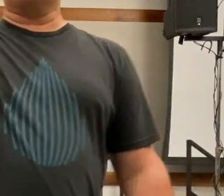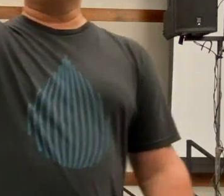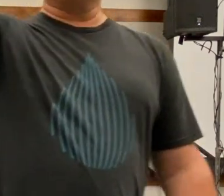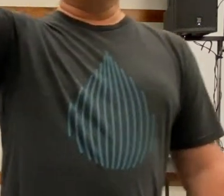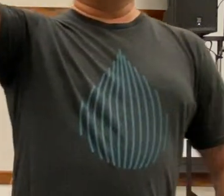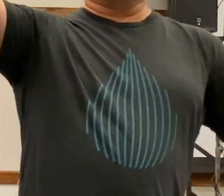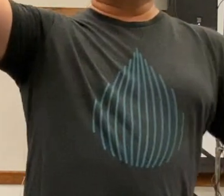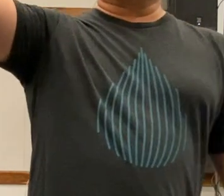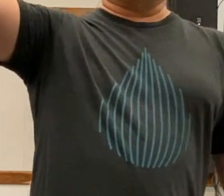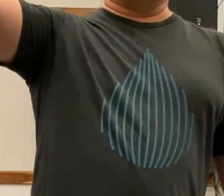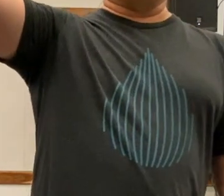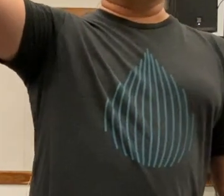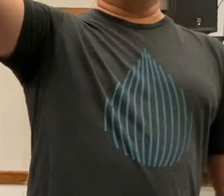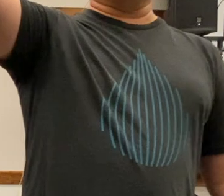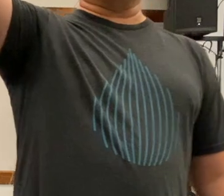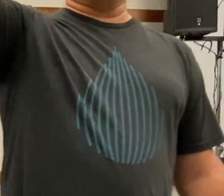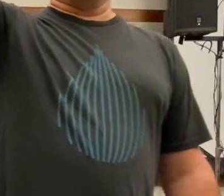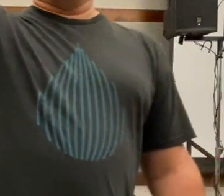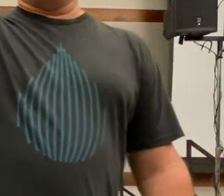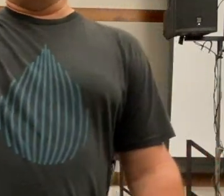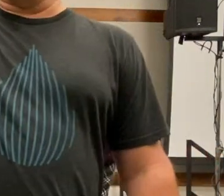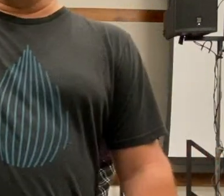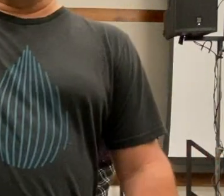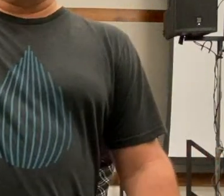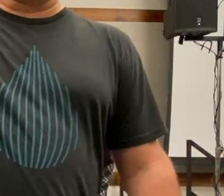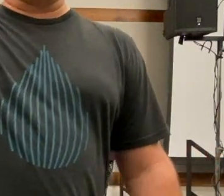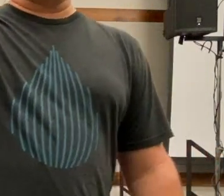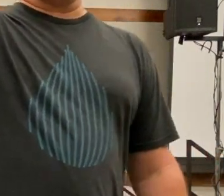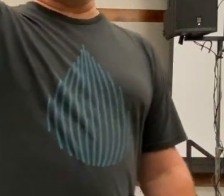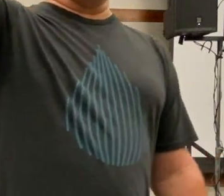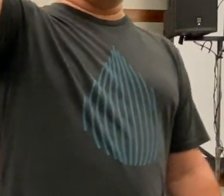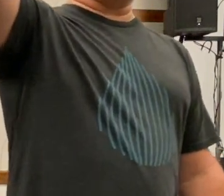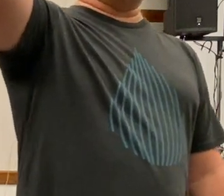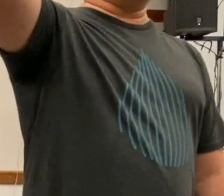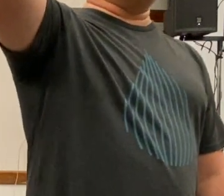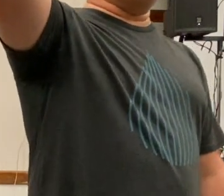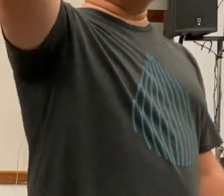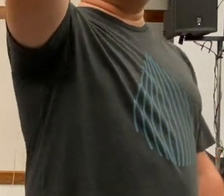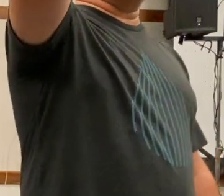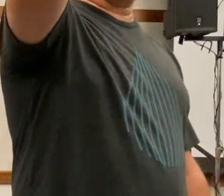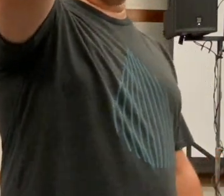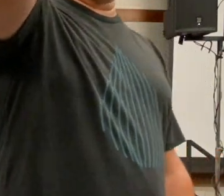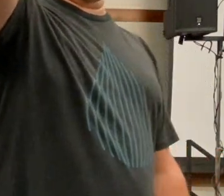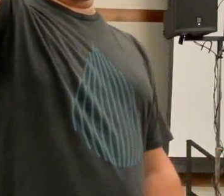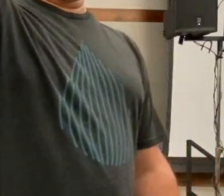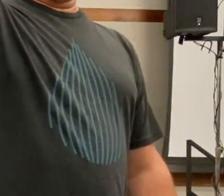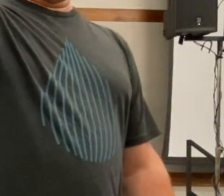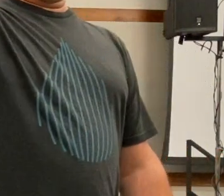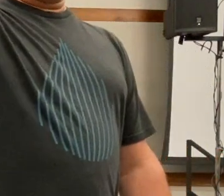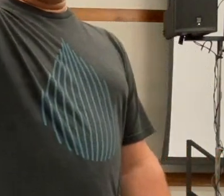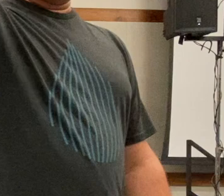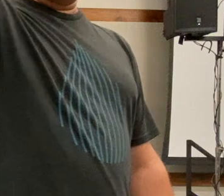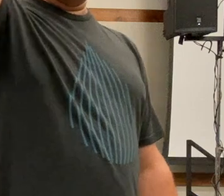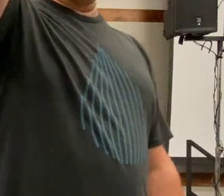life. If that's you, just no one's looking. Just slip up your hand. No one's paying attention. I just want to pray for you.